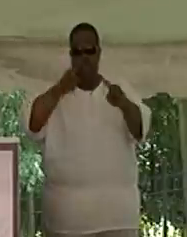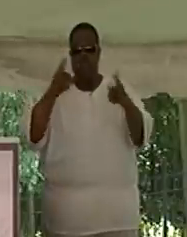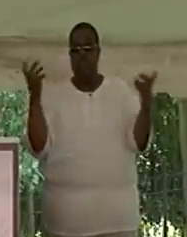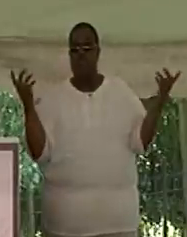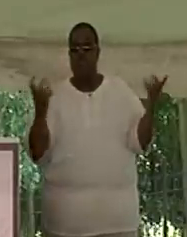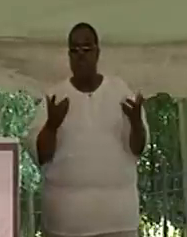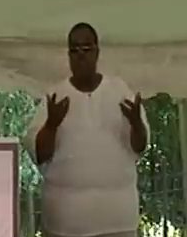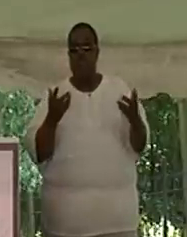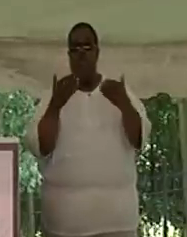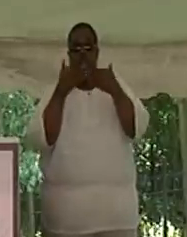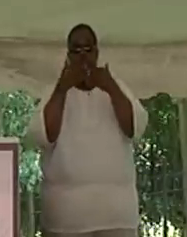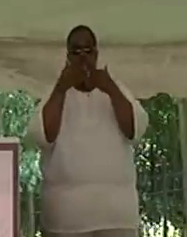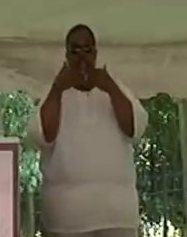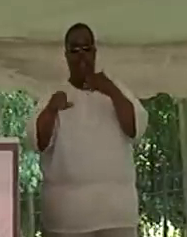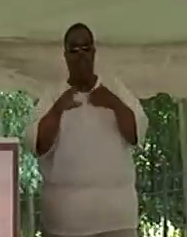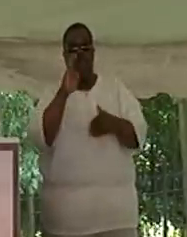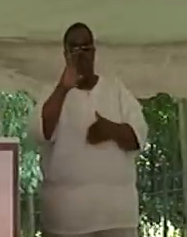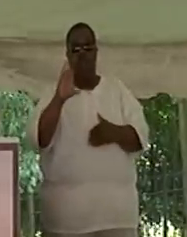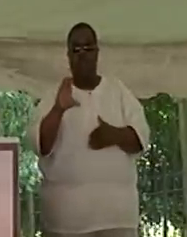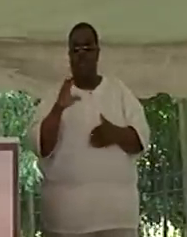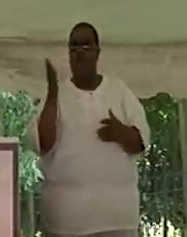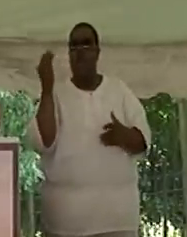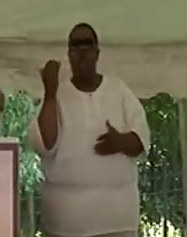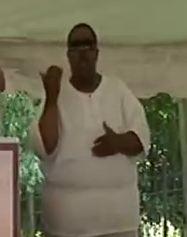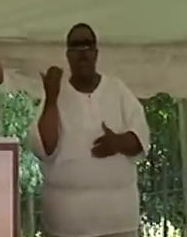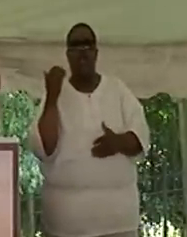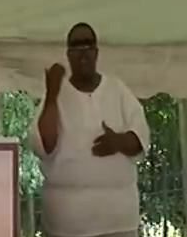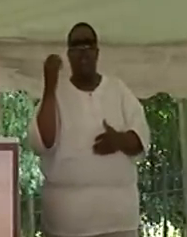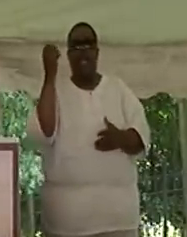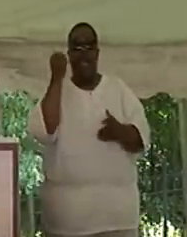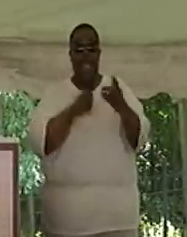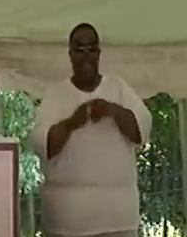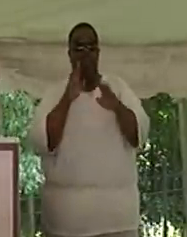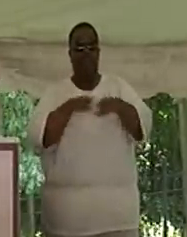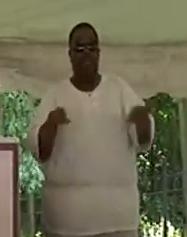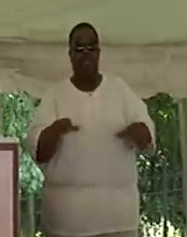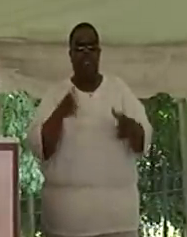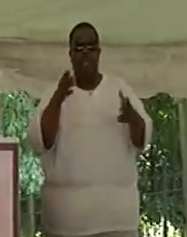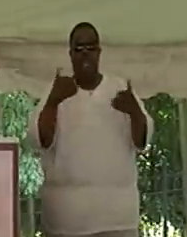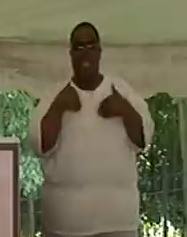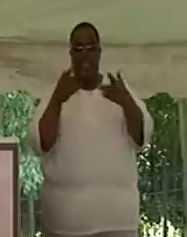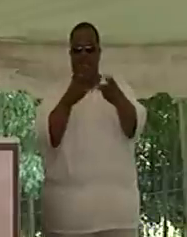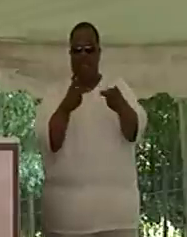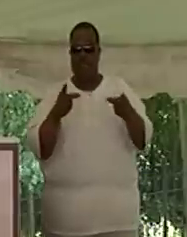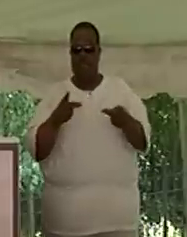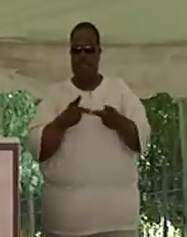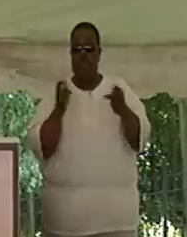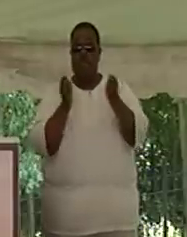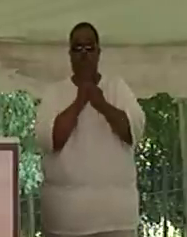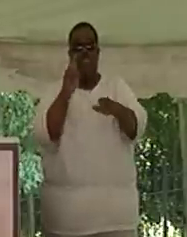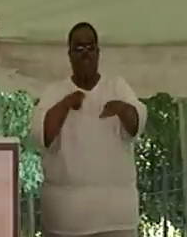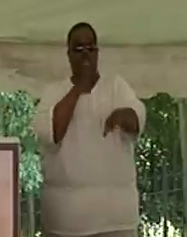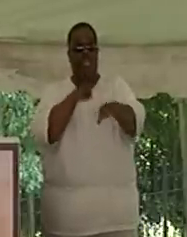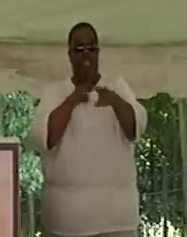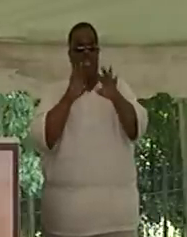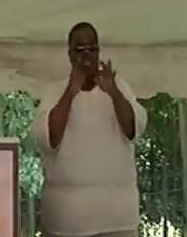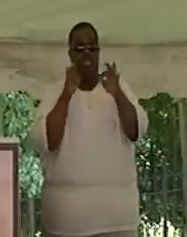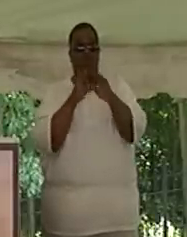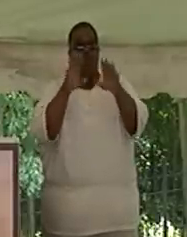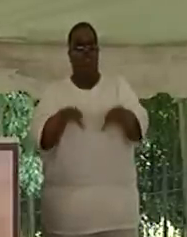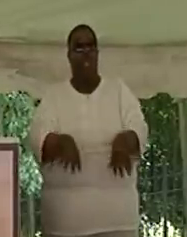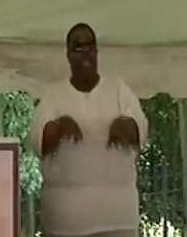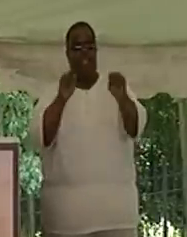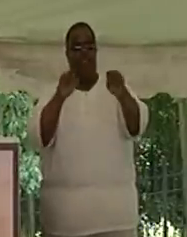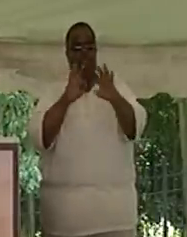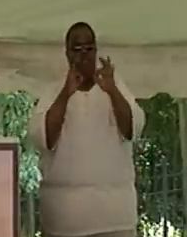be to eliminate foster care. Why? Because every child will have a place to be with their natural family or their